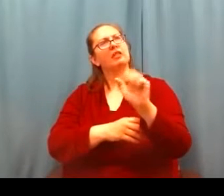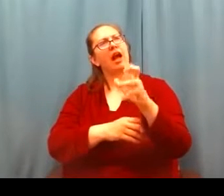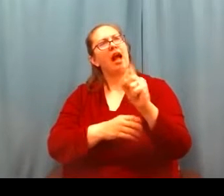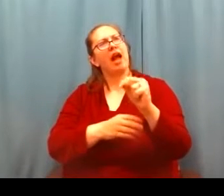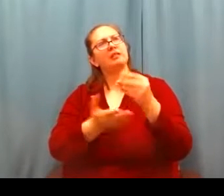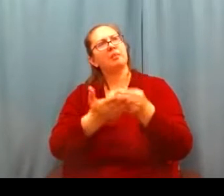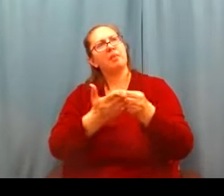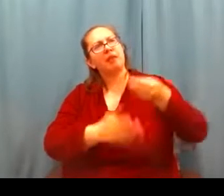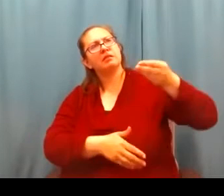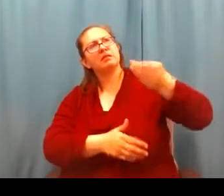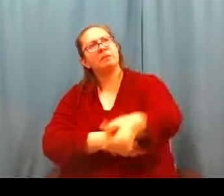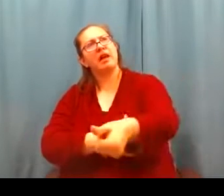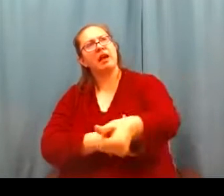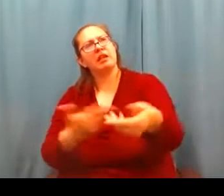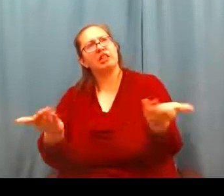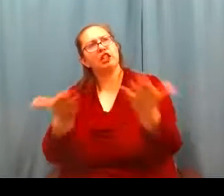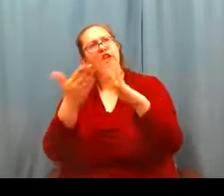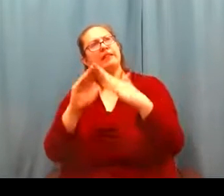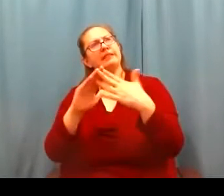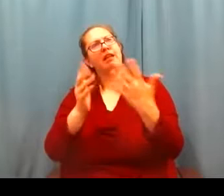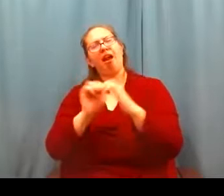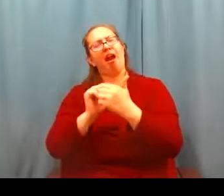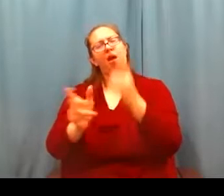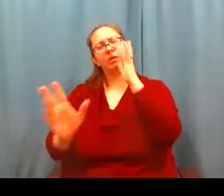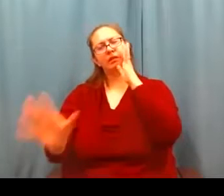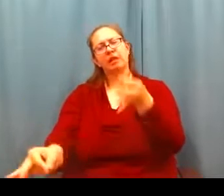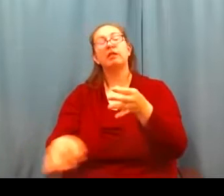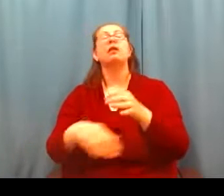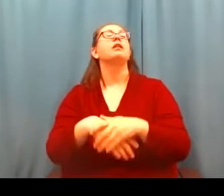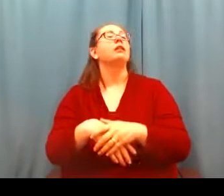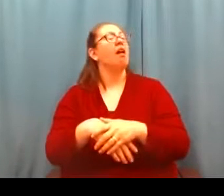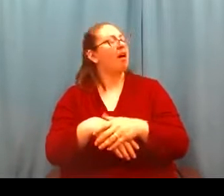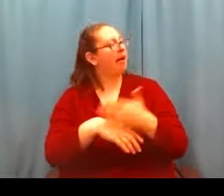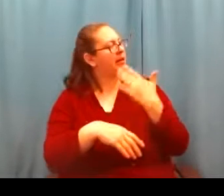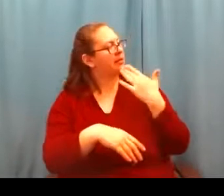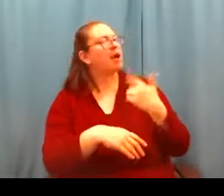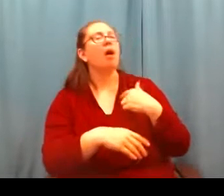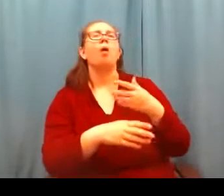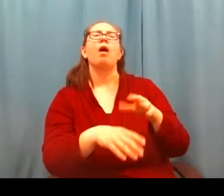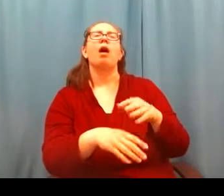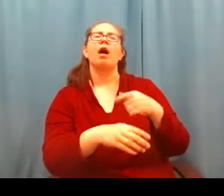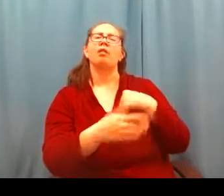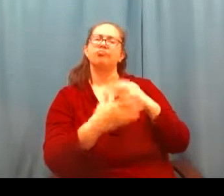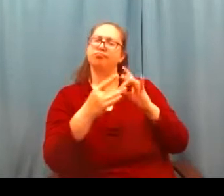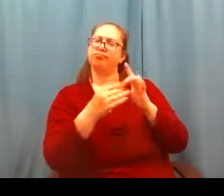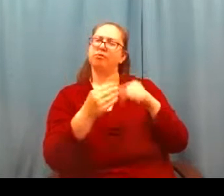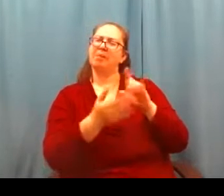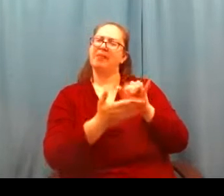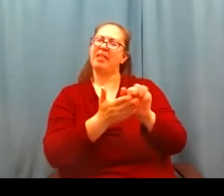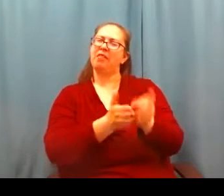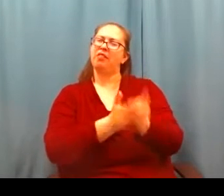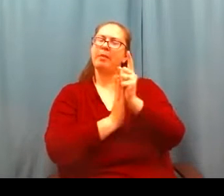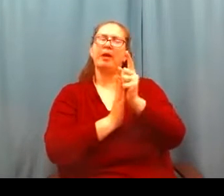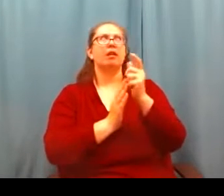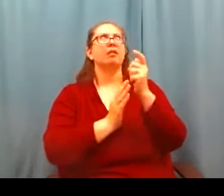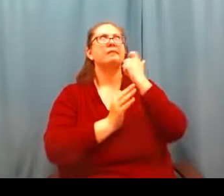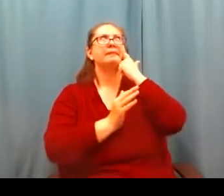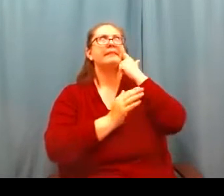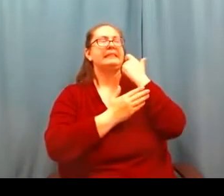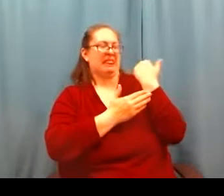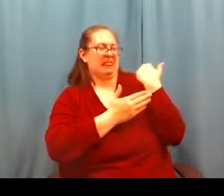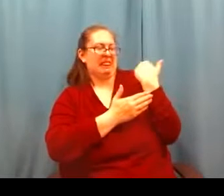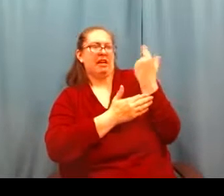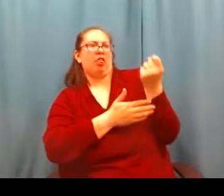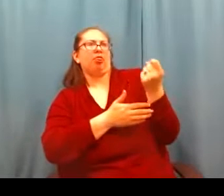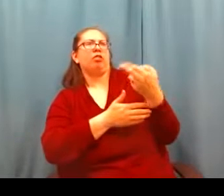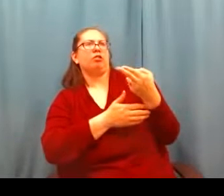Kelly. So let me talk just for a minute about CARES Act funding. You might know that I think it was last Thursday, the city of St.